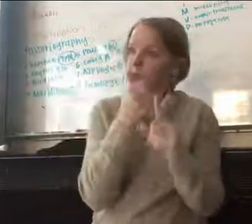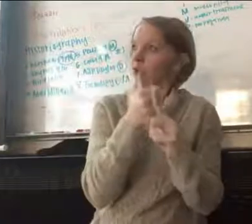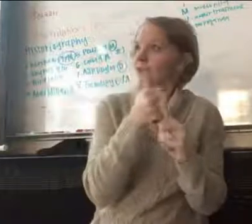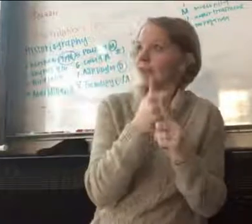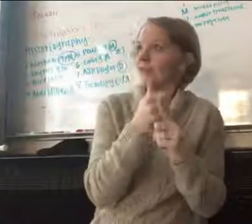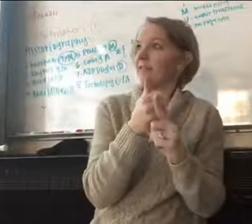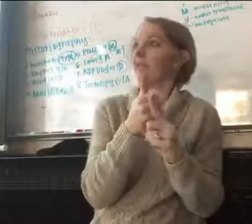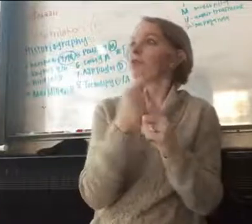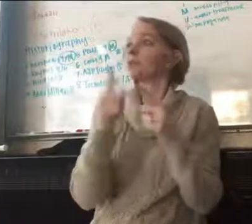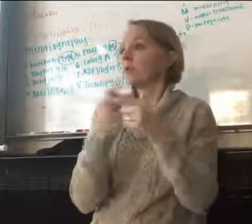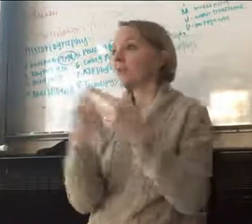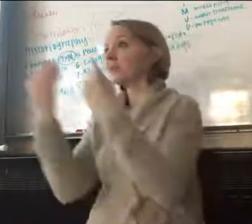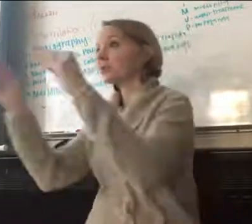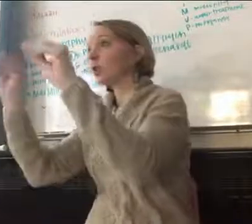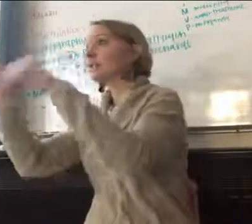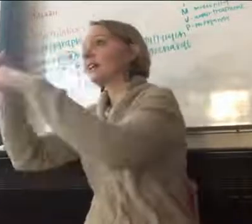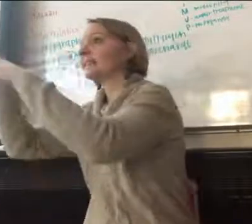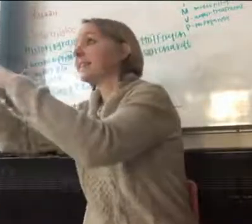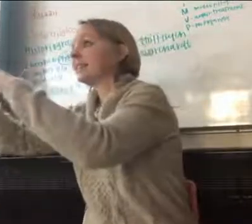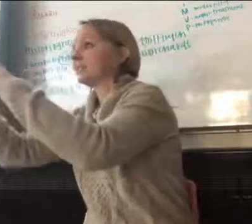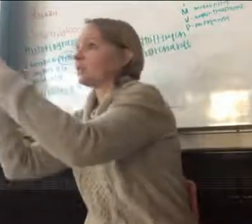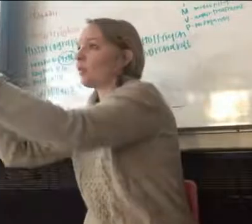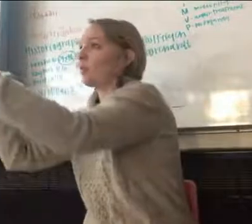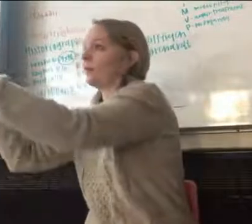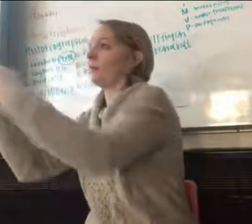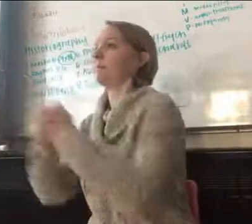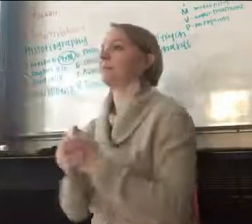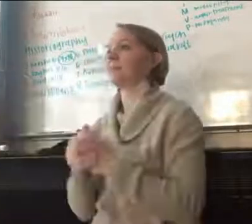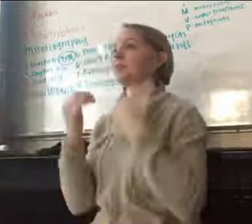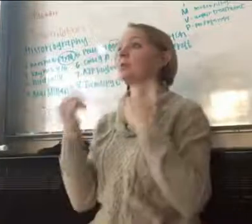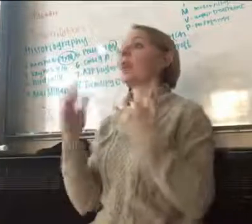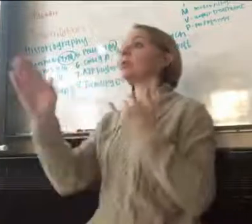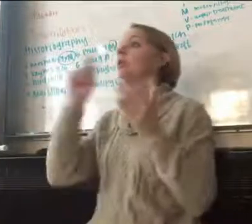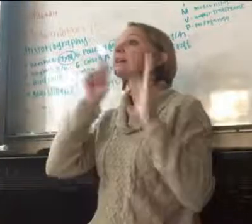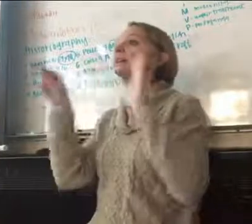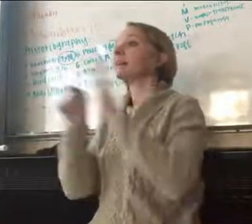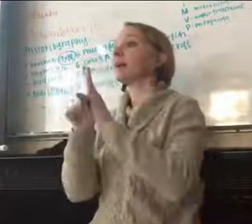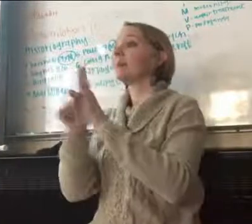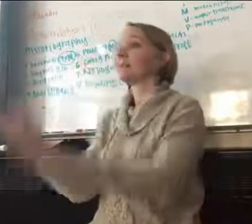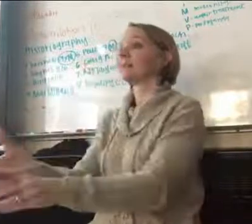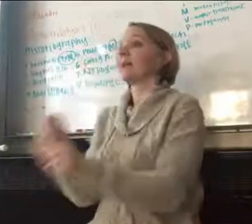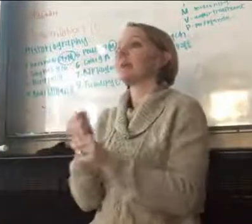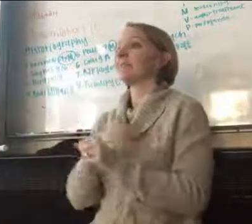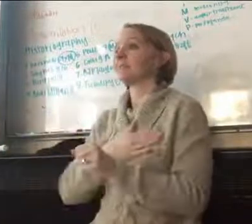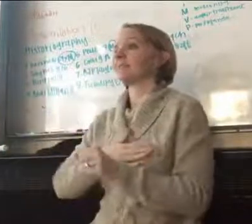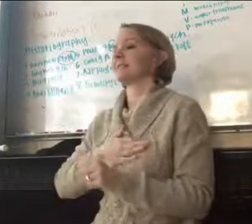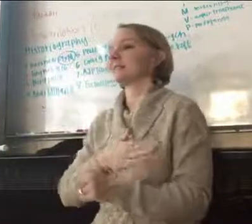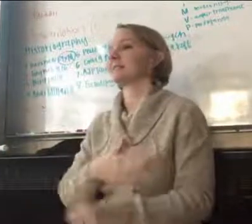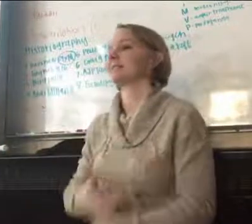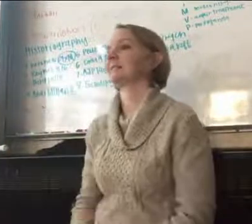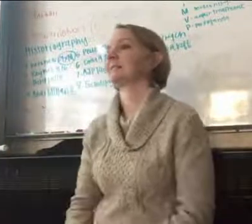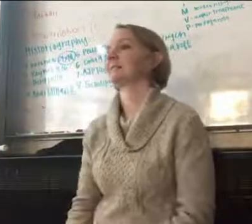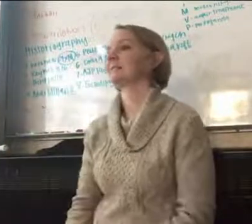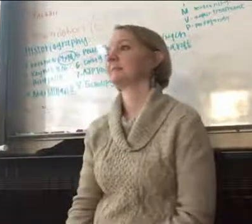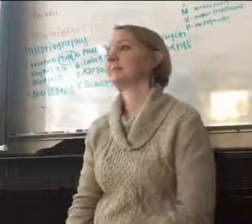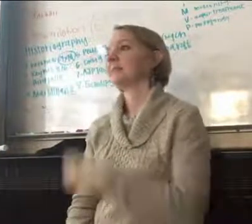over to the men at war. Okay? Will you please grab out your assignment that you picked up today?